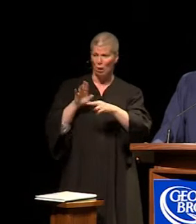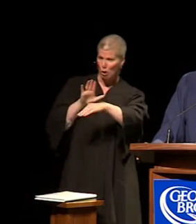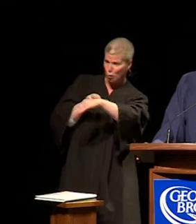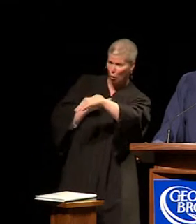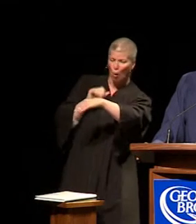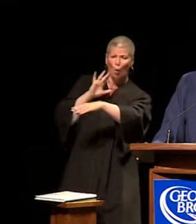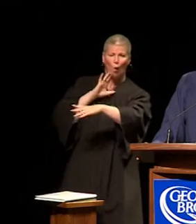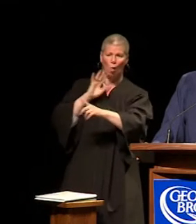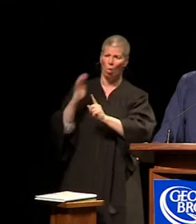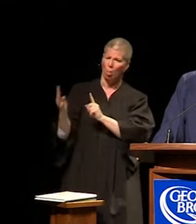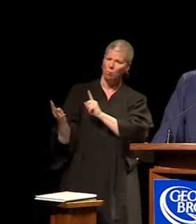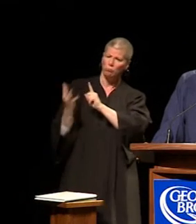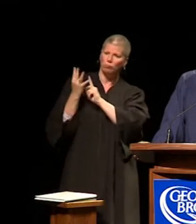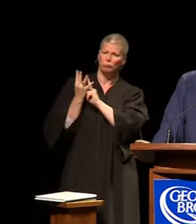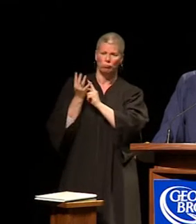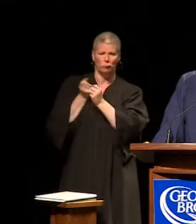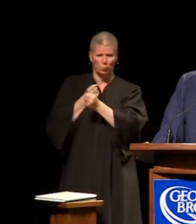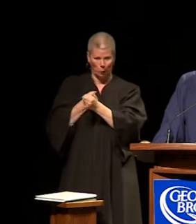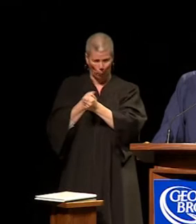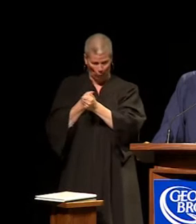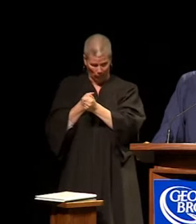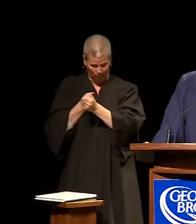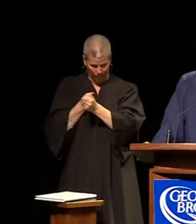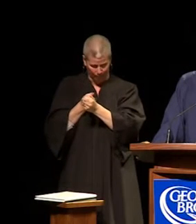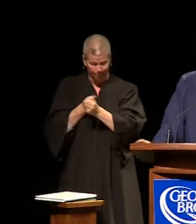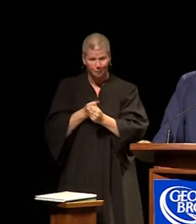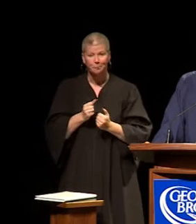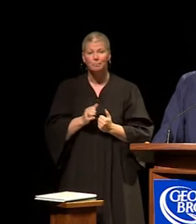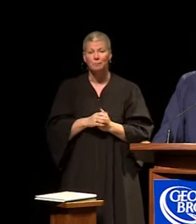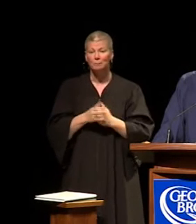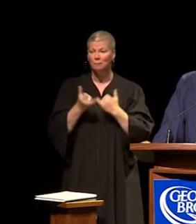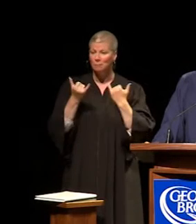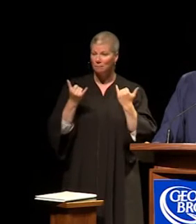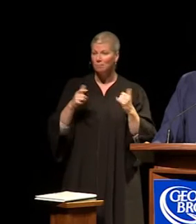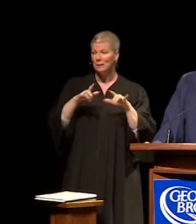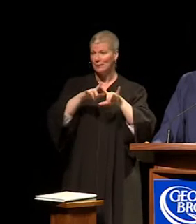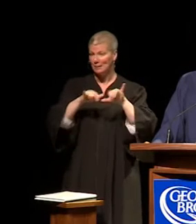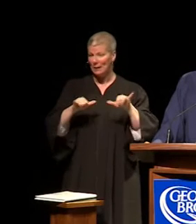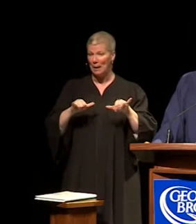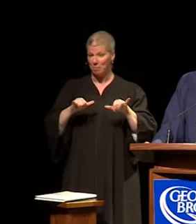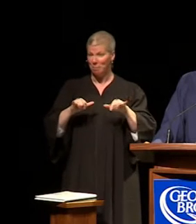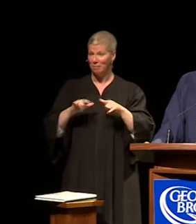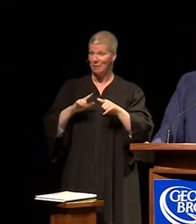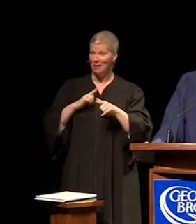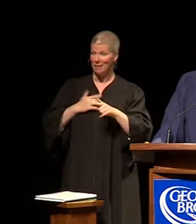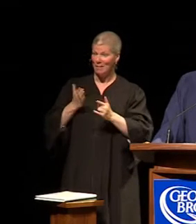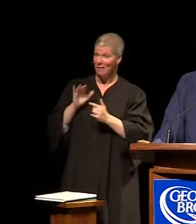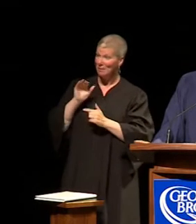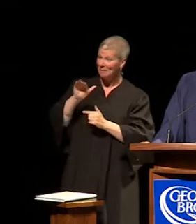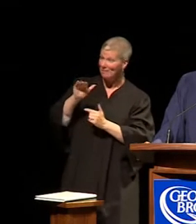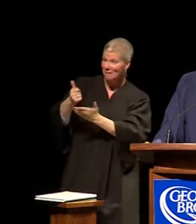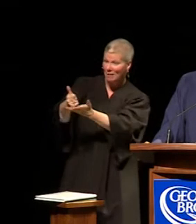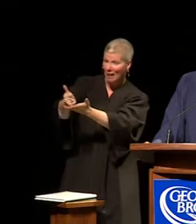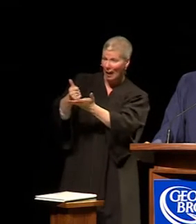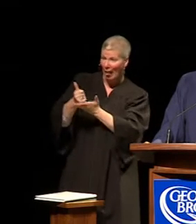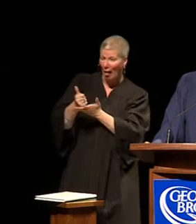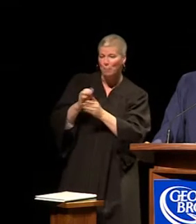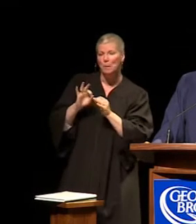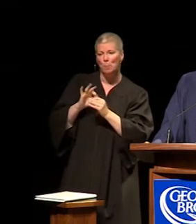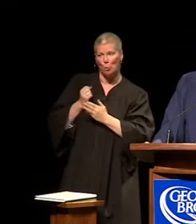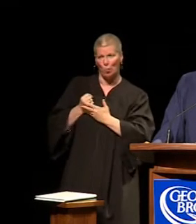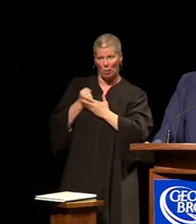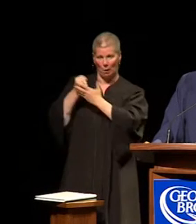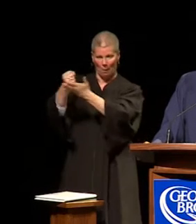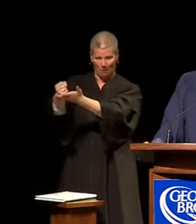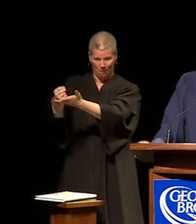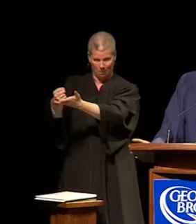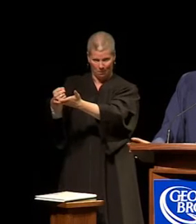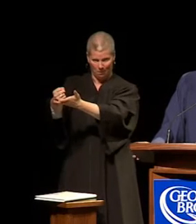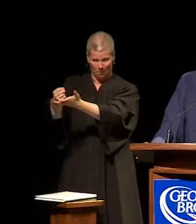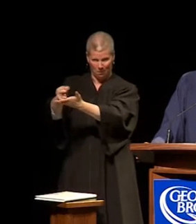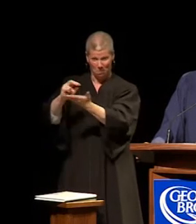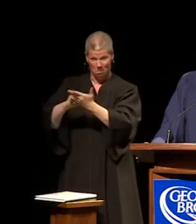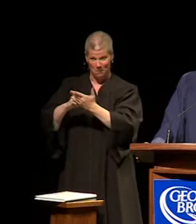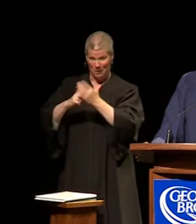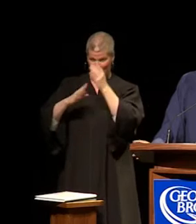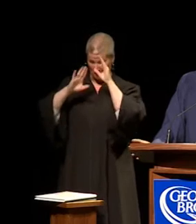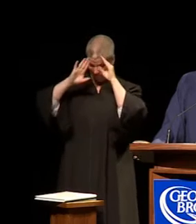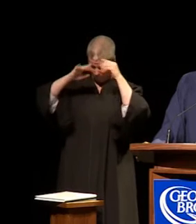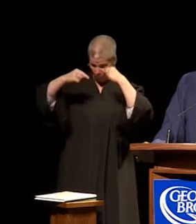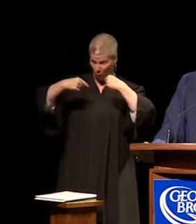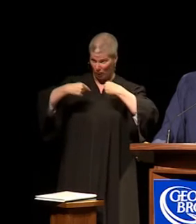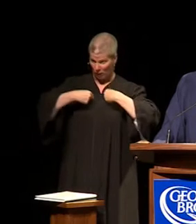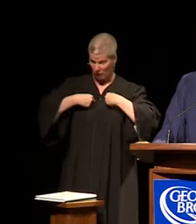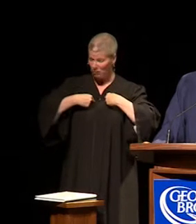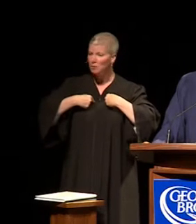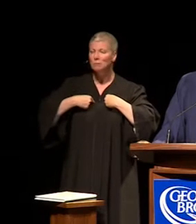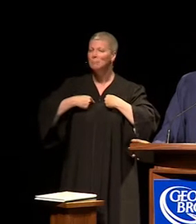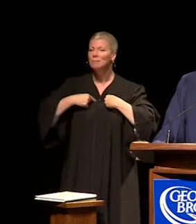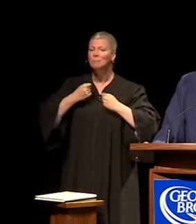In turn, let us be prepared and willing to help others, not for selfish reasons, but because that is